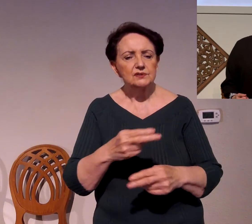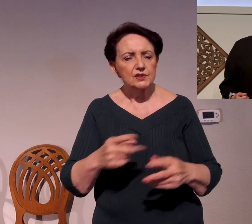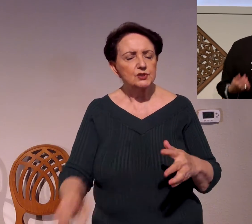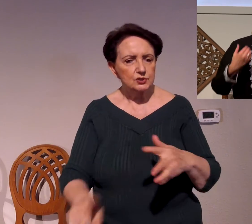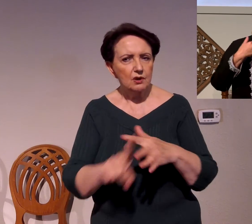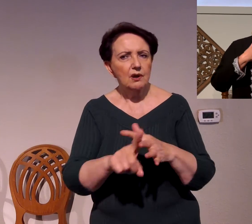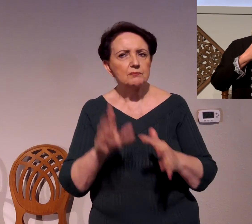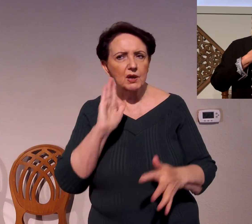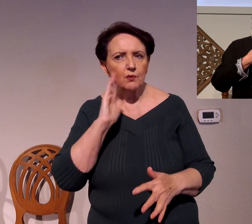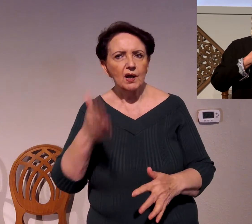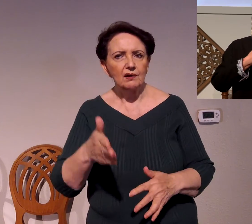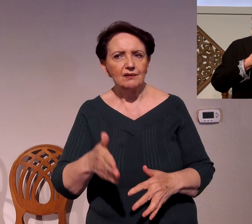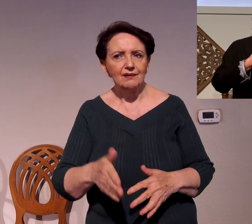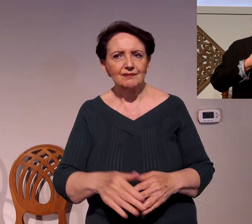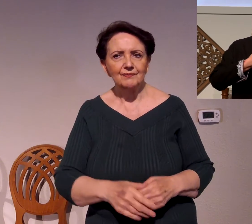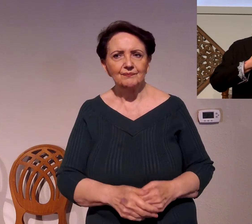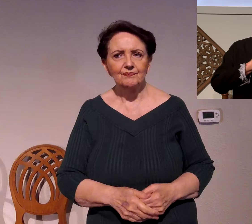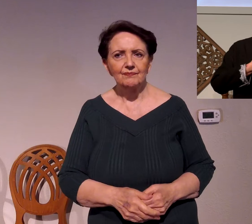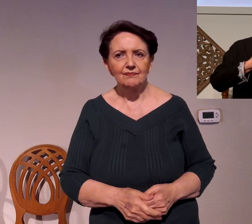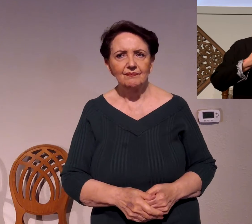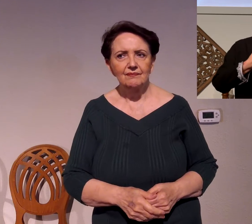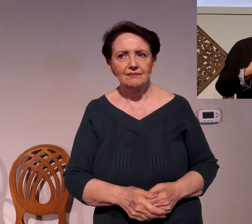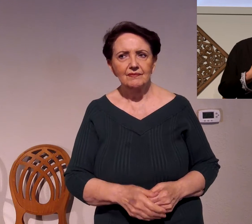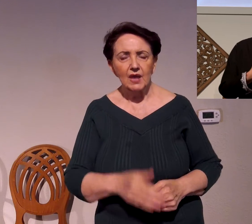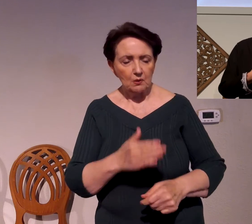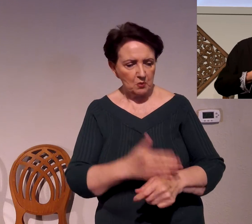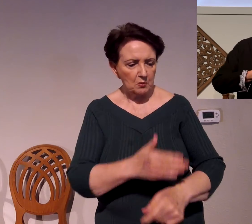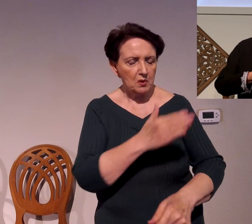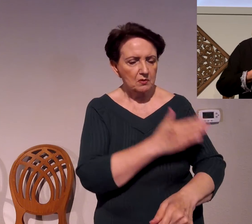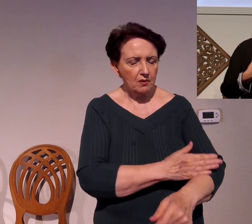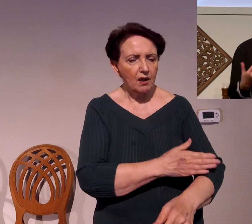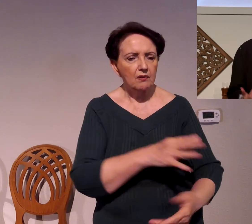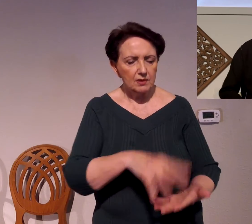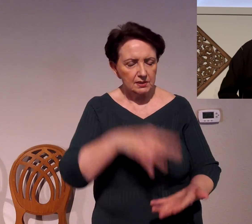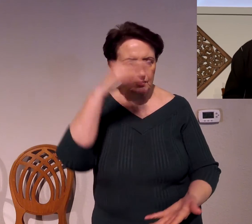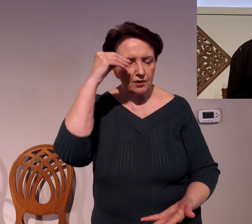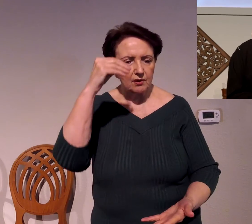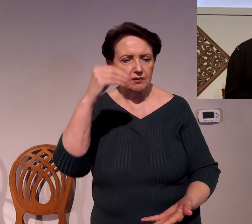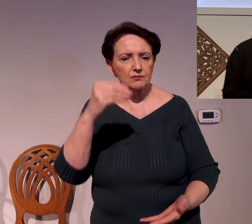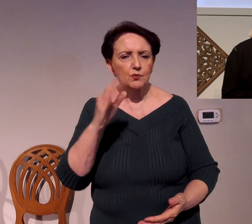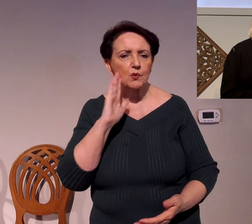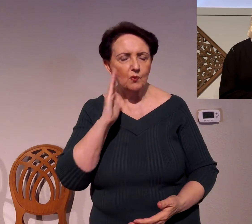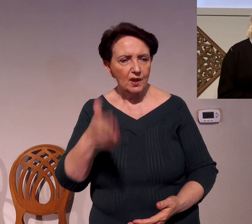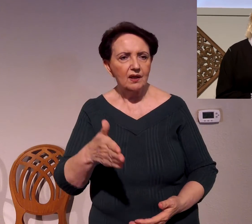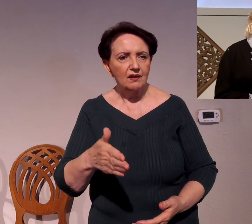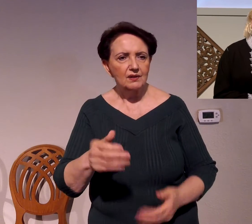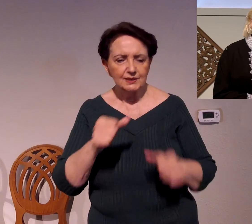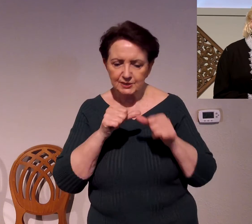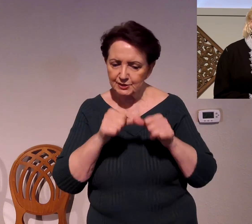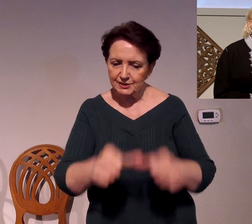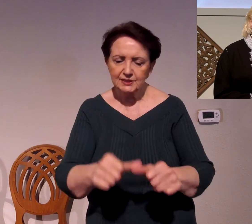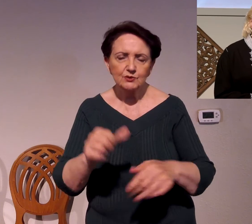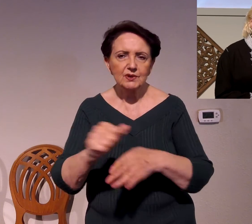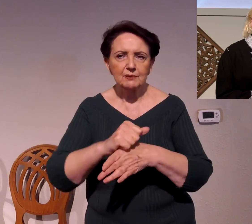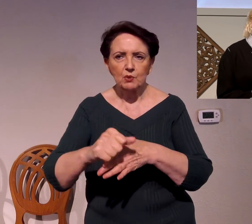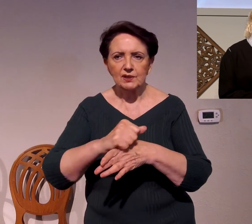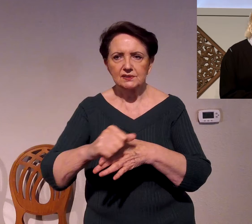up, and that we do and will grow and learn, and we can continually be